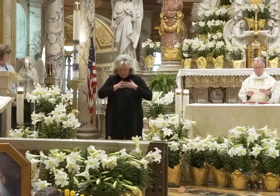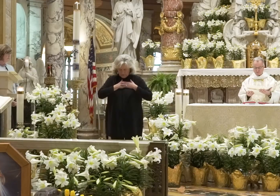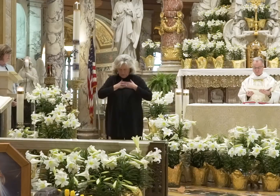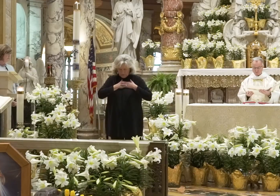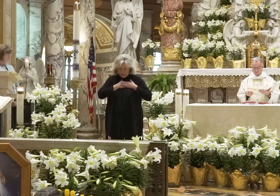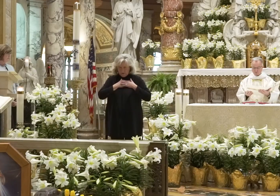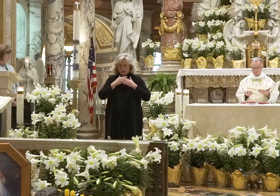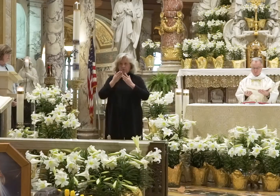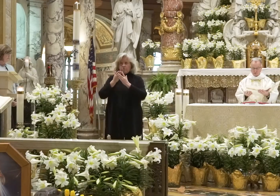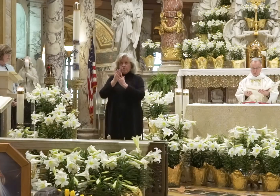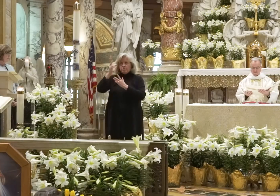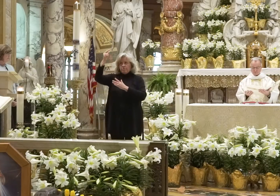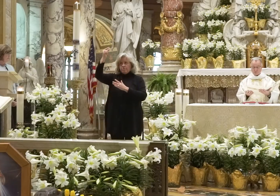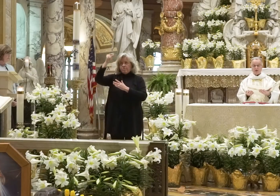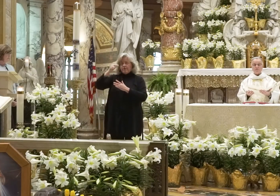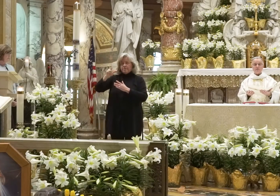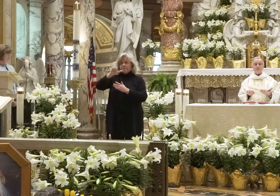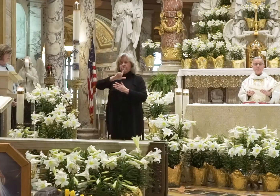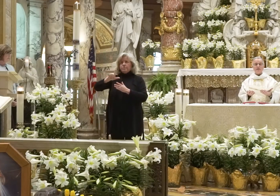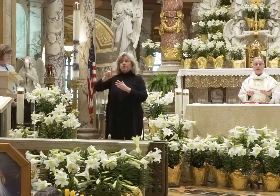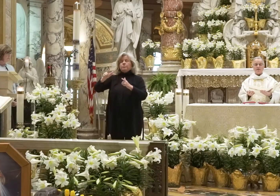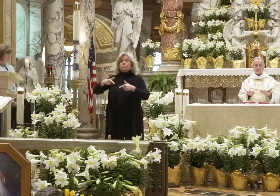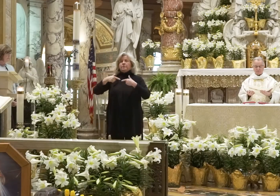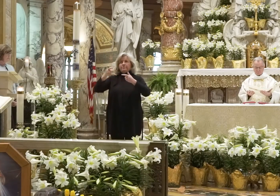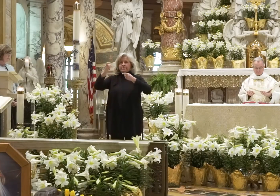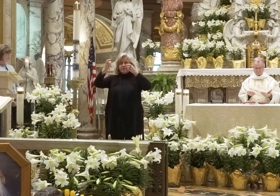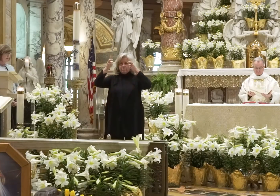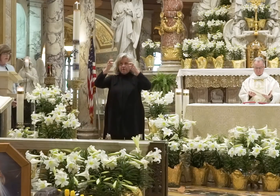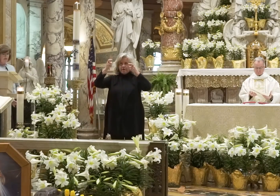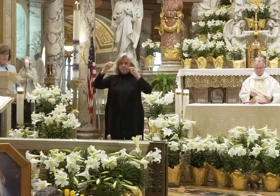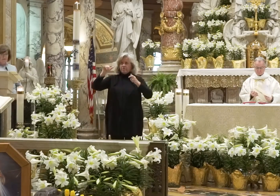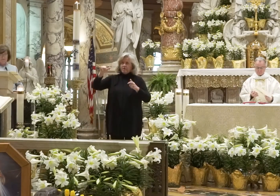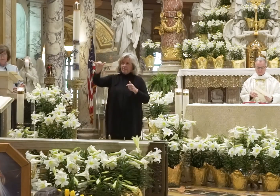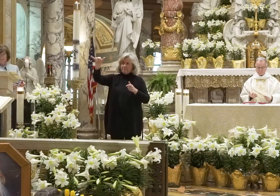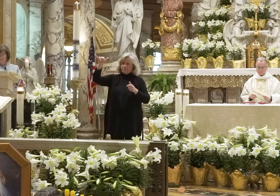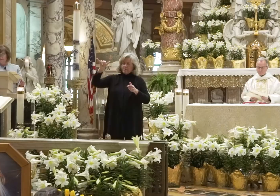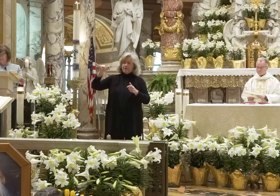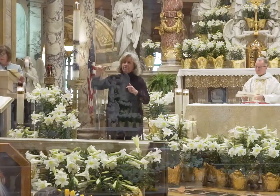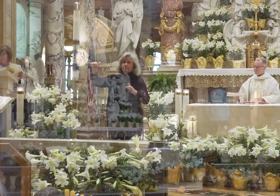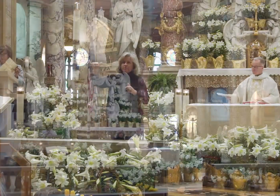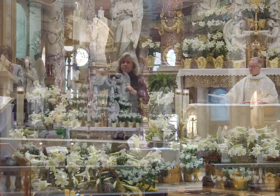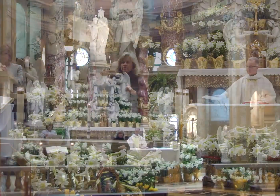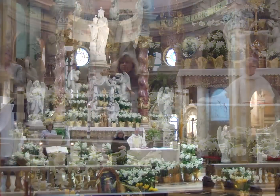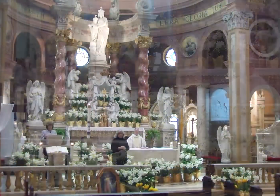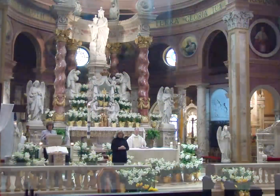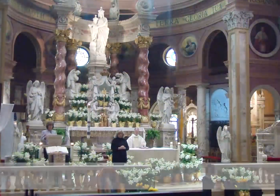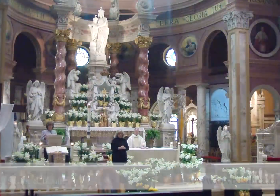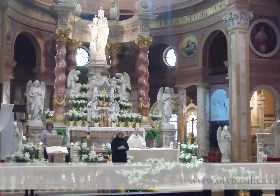risen Lord, who lives and reigns forever and ever. Amen.